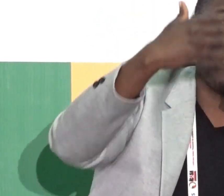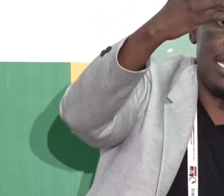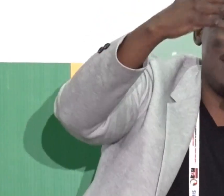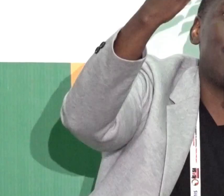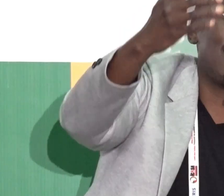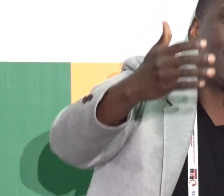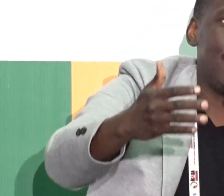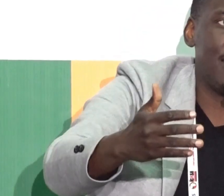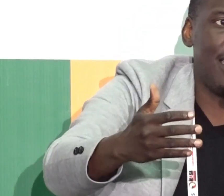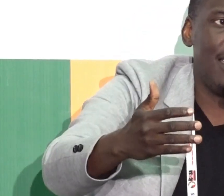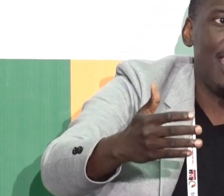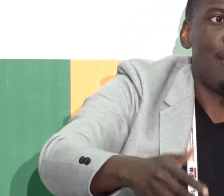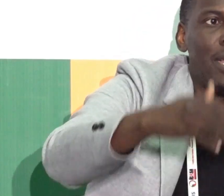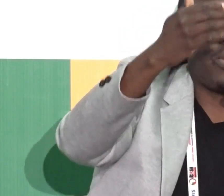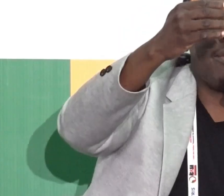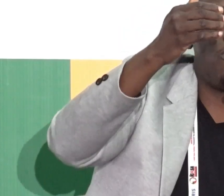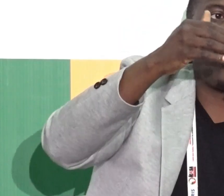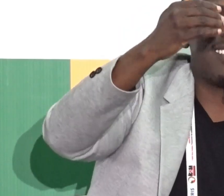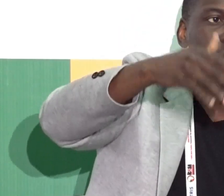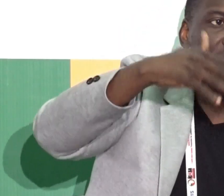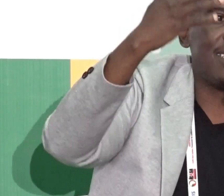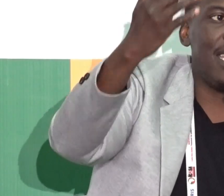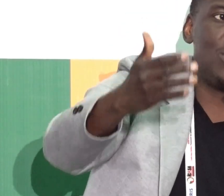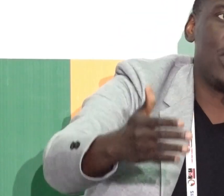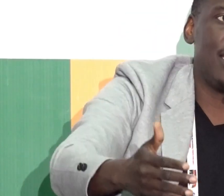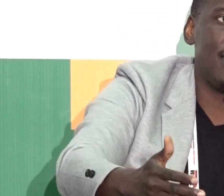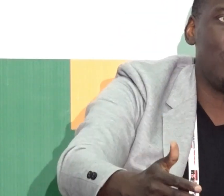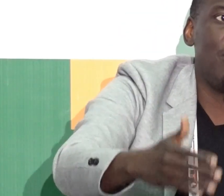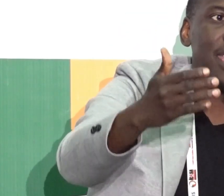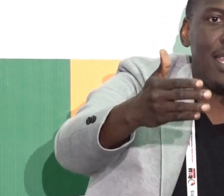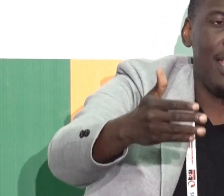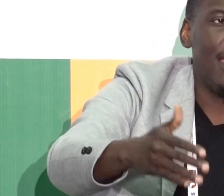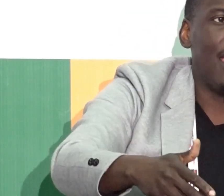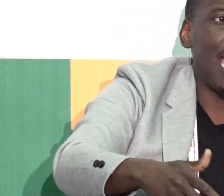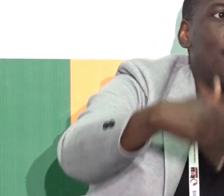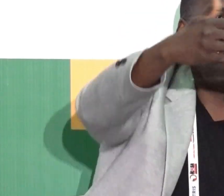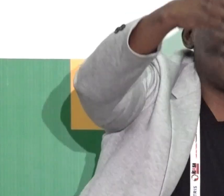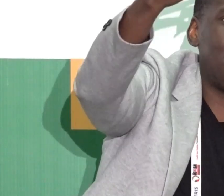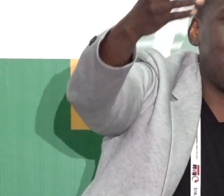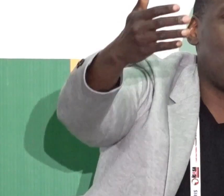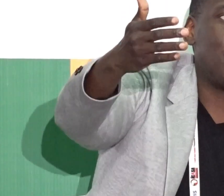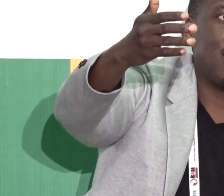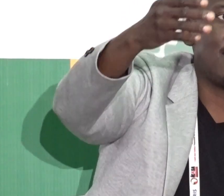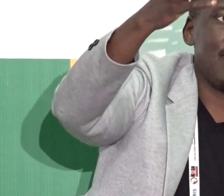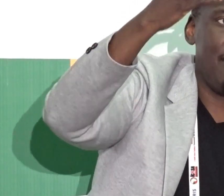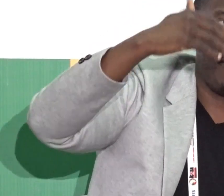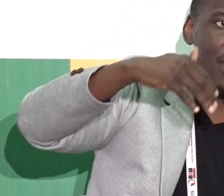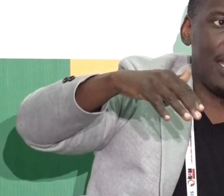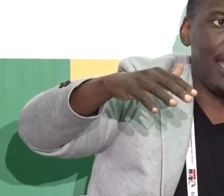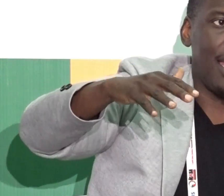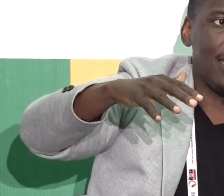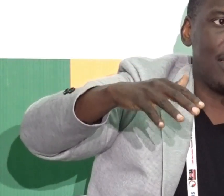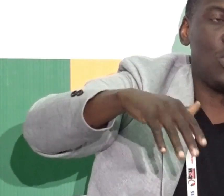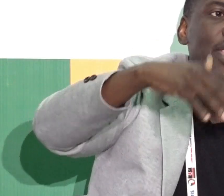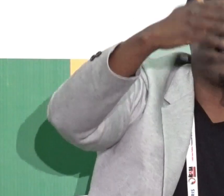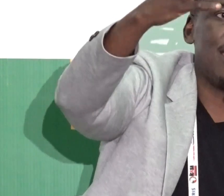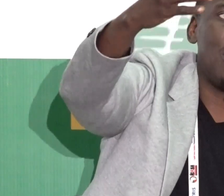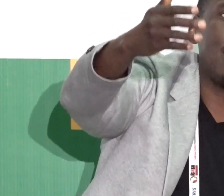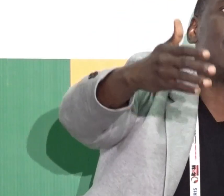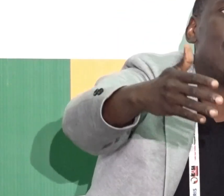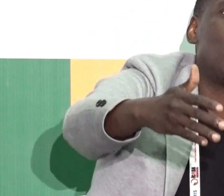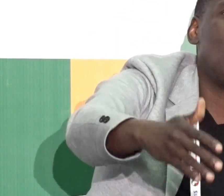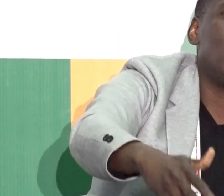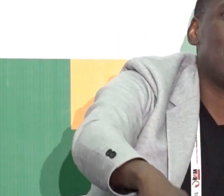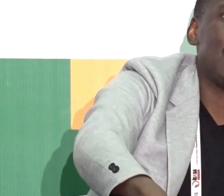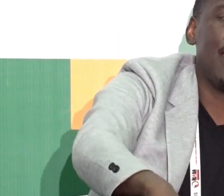much of demand creation, but we focused on just educating women about the PrEP options and everything like that. So yes, there